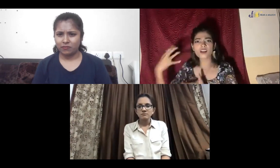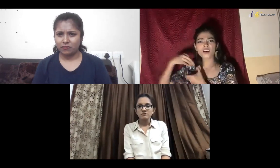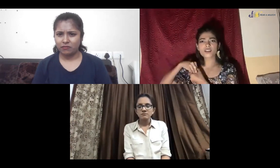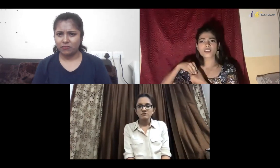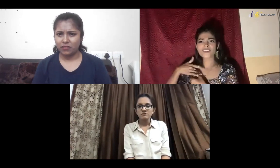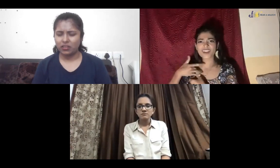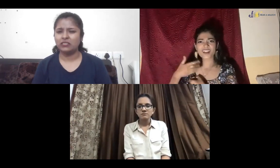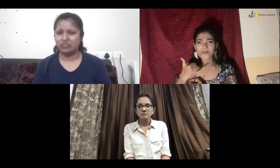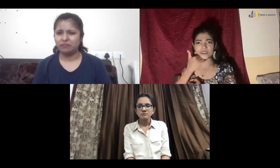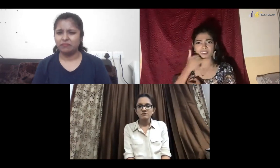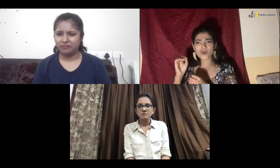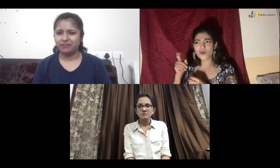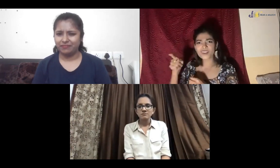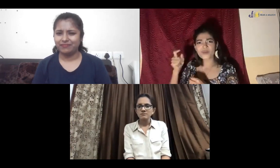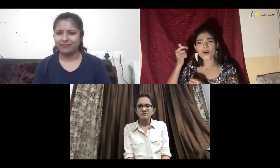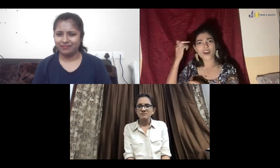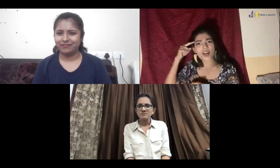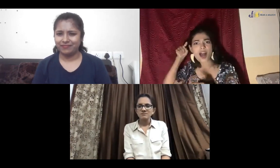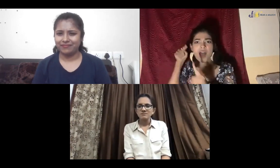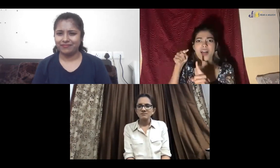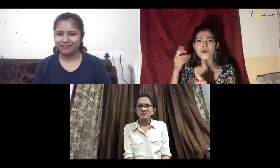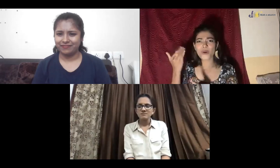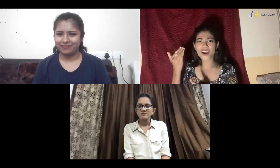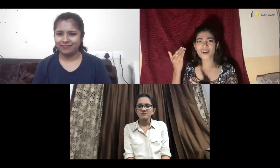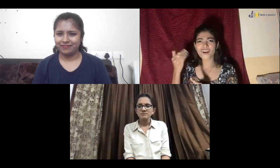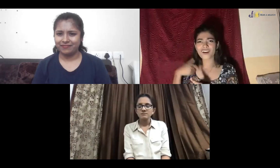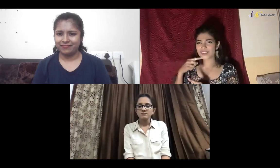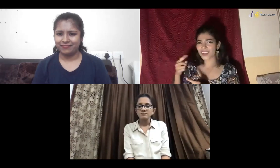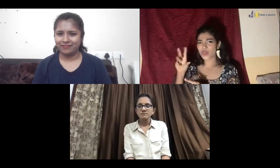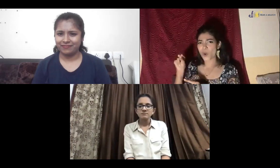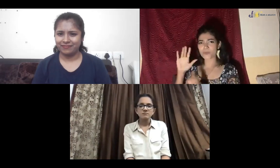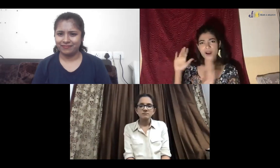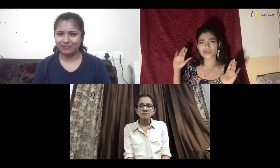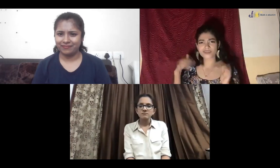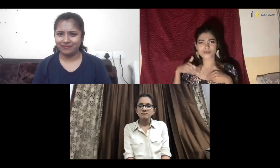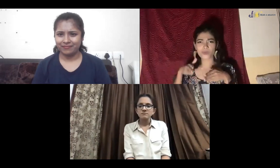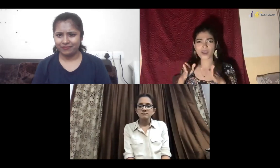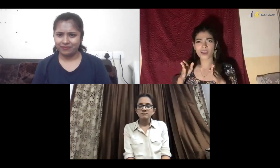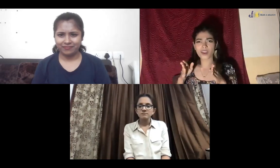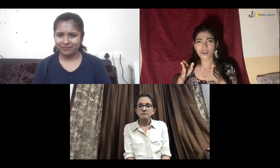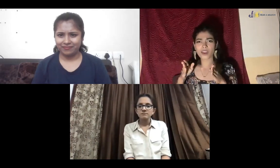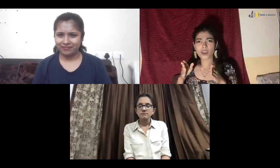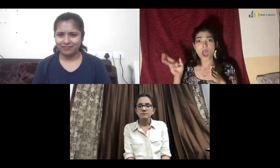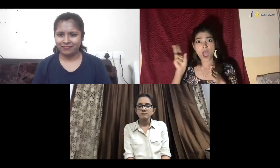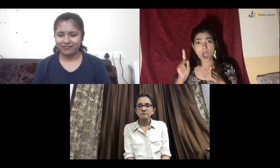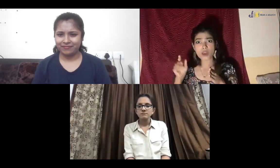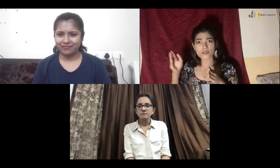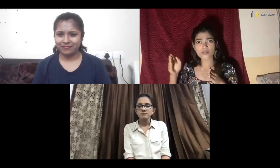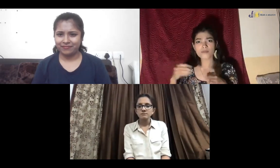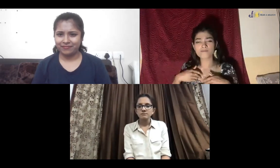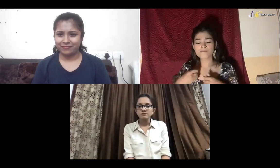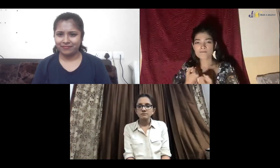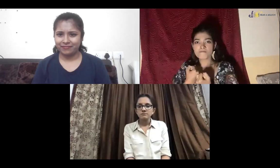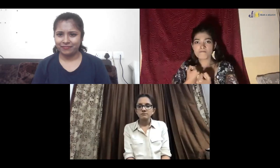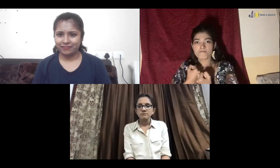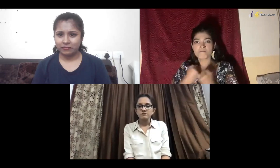hello. So, and I felt dirty at that time because that person, I said no, and I'm going on my